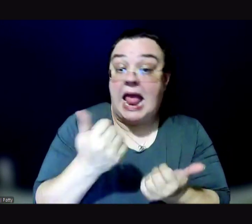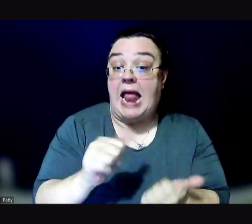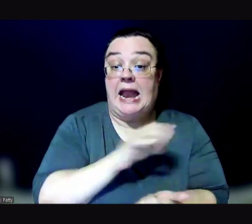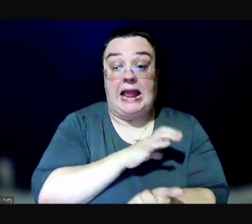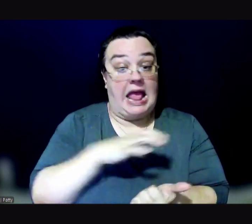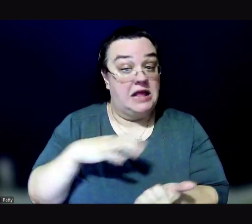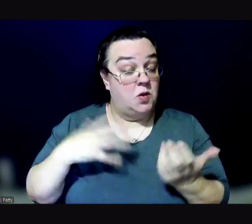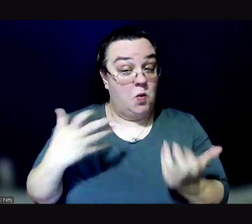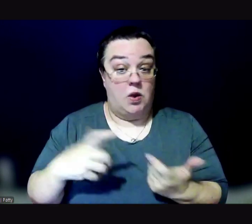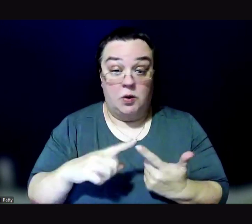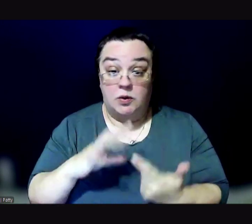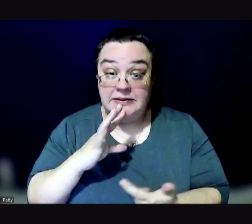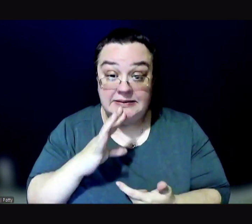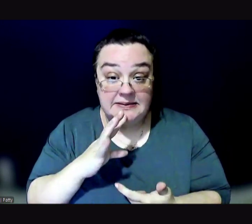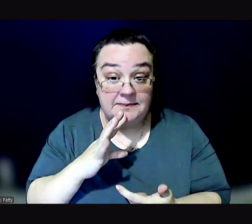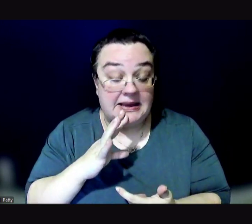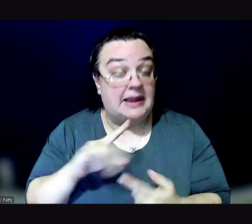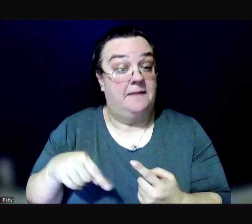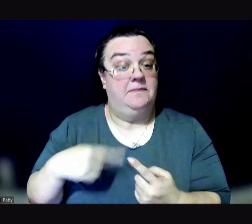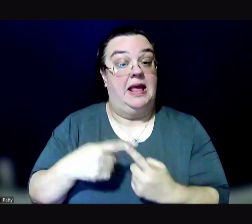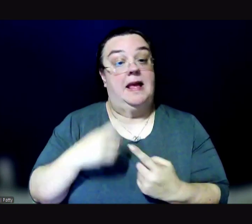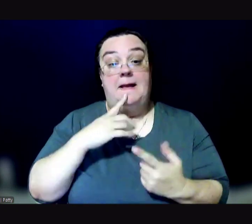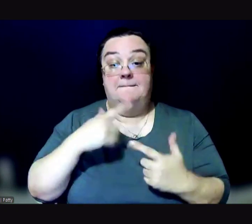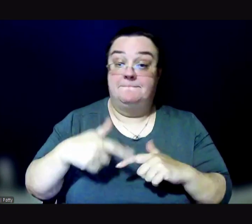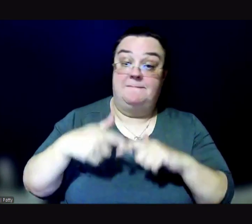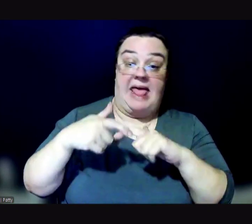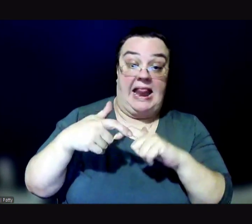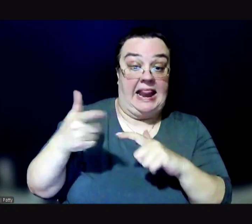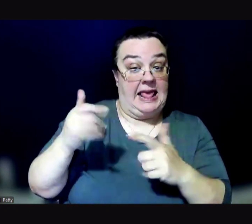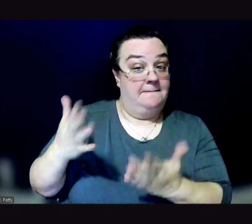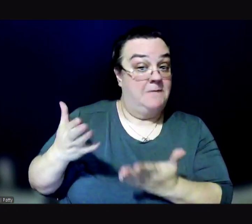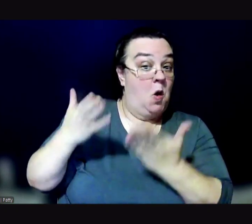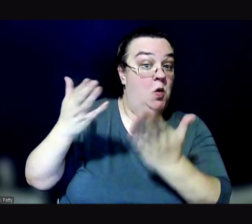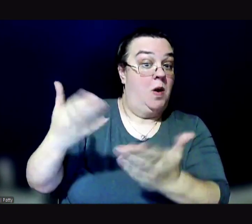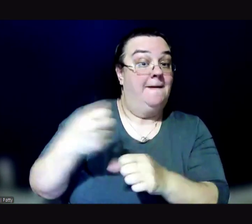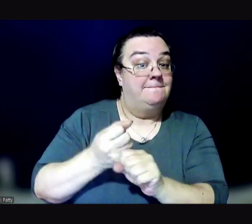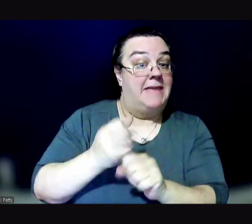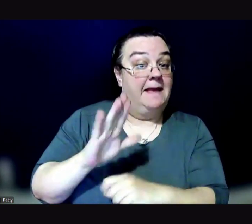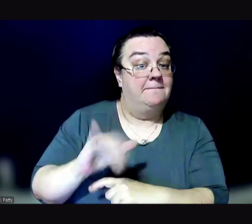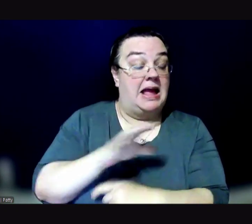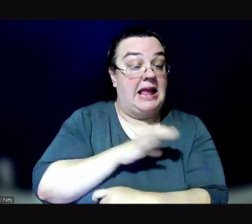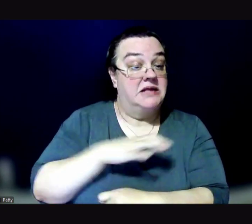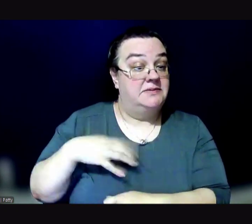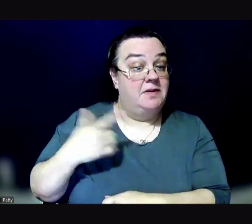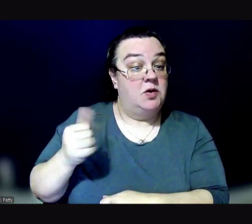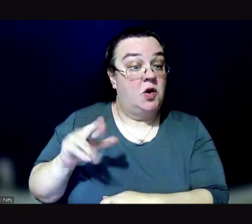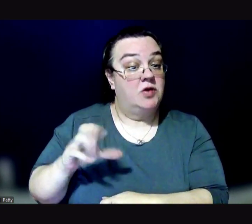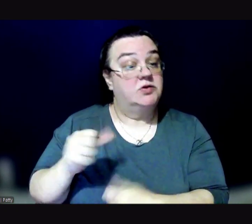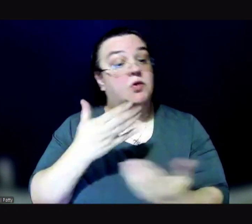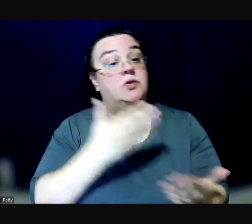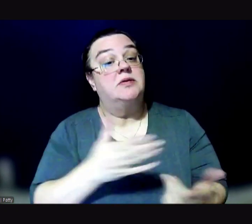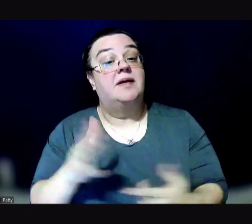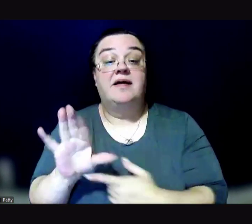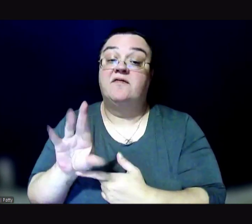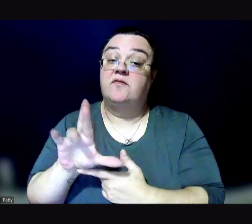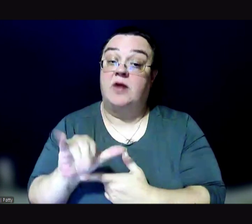speak on the pending motion made by Councilmember Garces? Go ahead, Councilmember Fry.